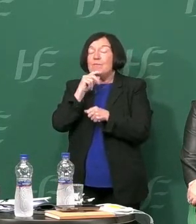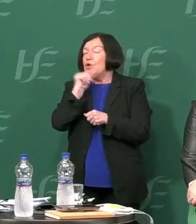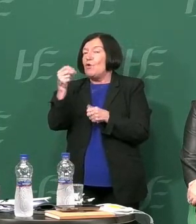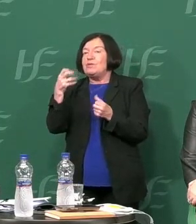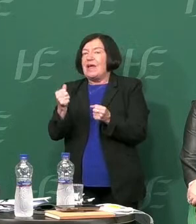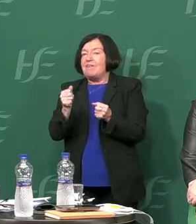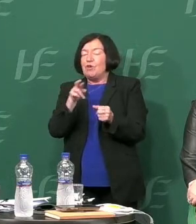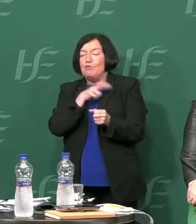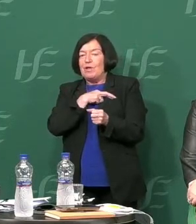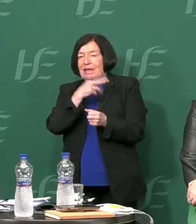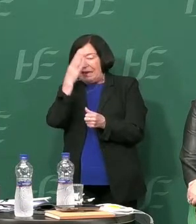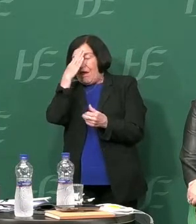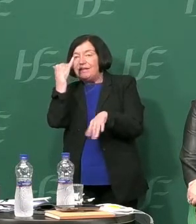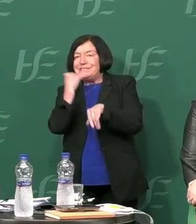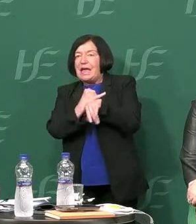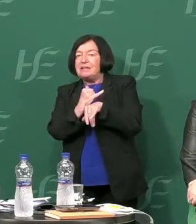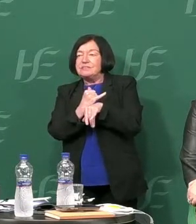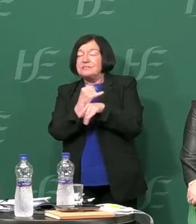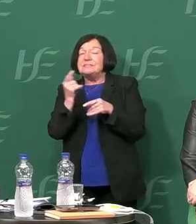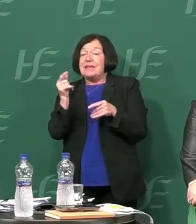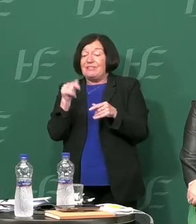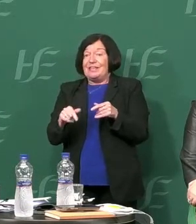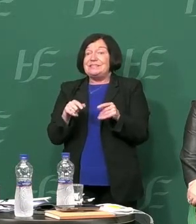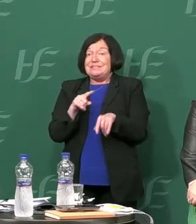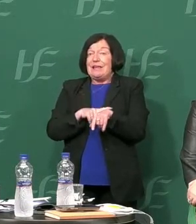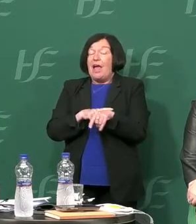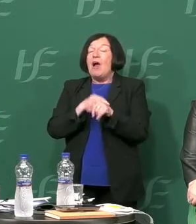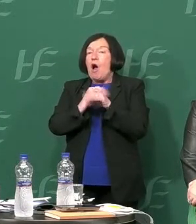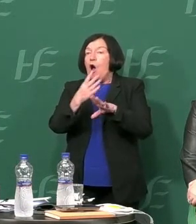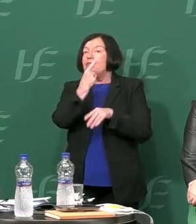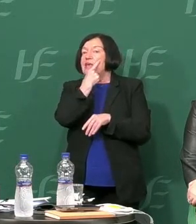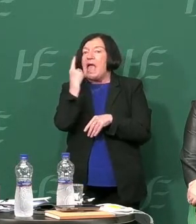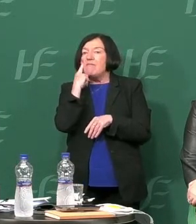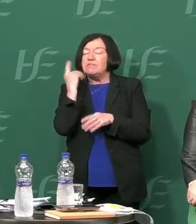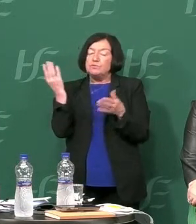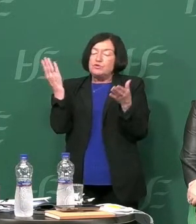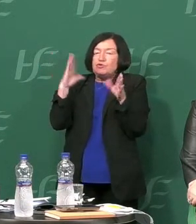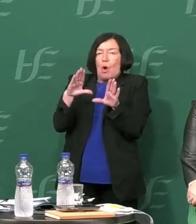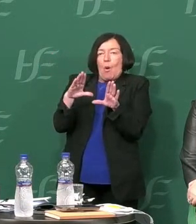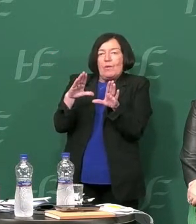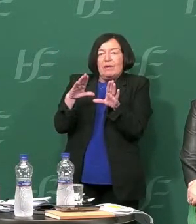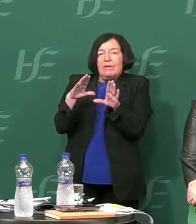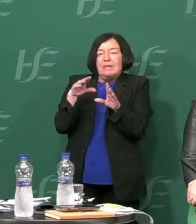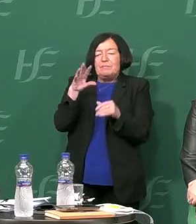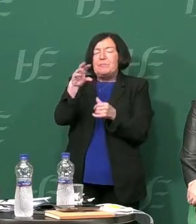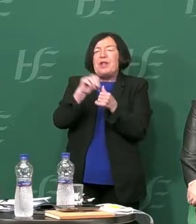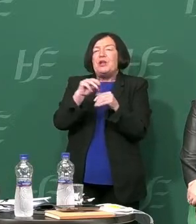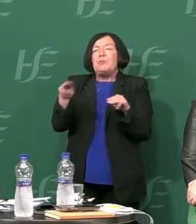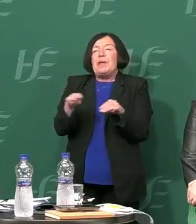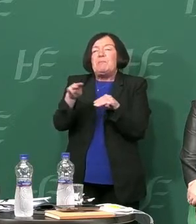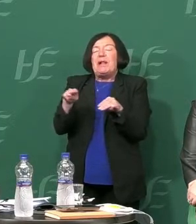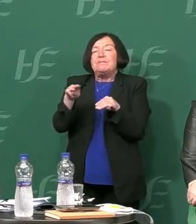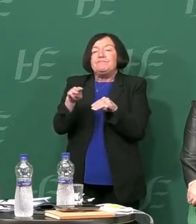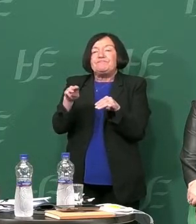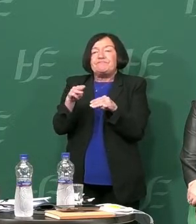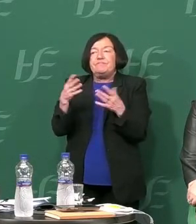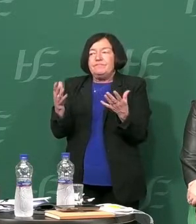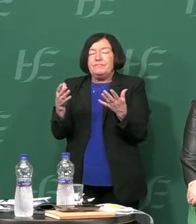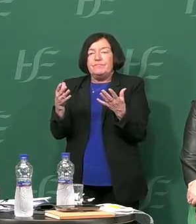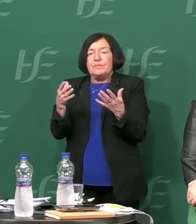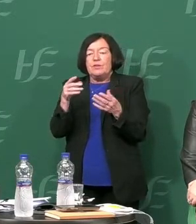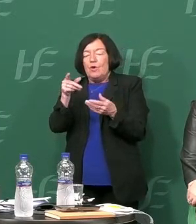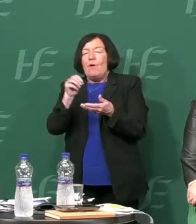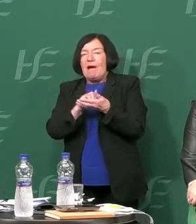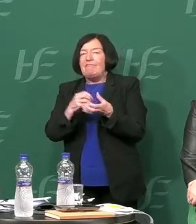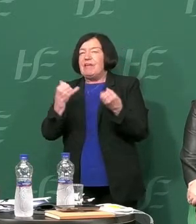a direction on progressing a booster campaign at this stage. All the evidence would be indicating, particularly people with